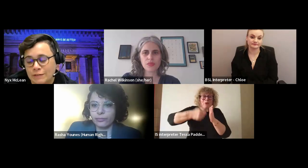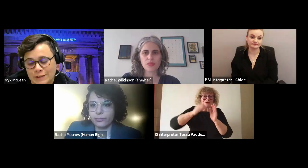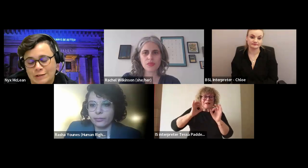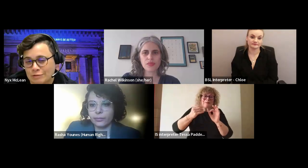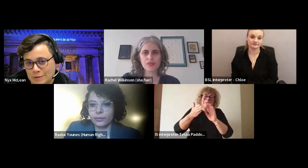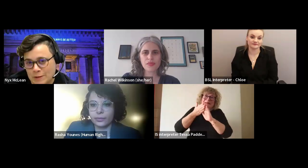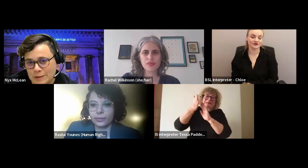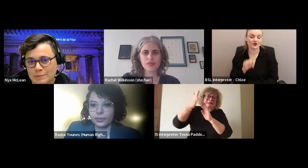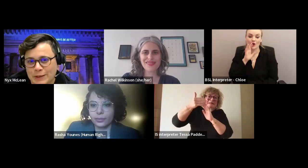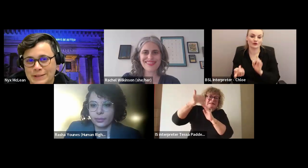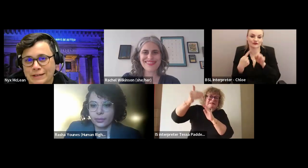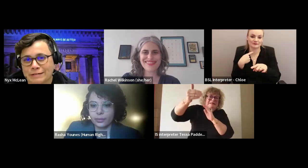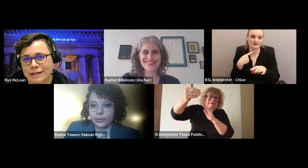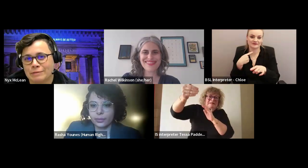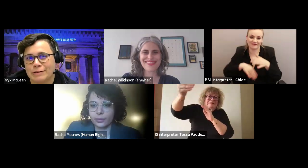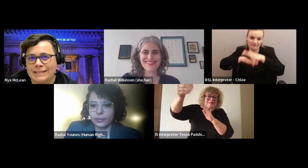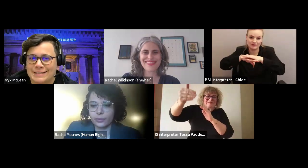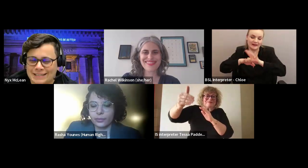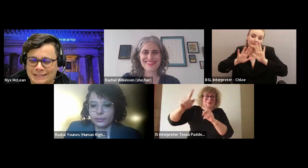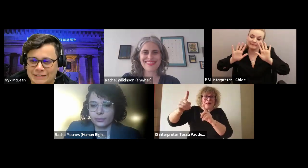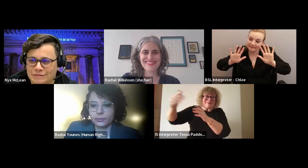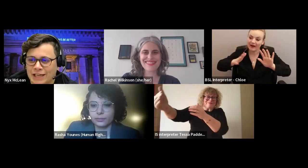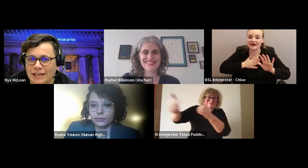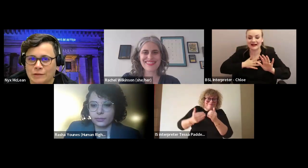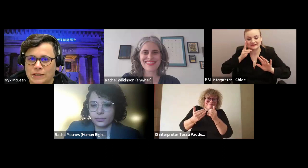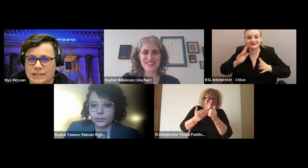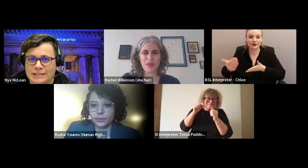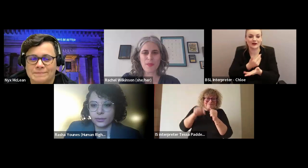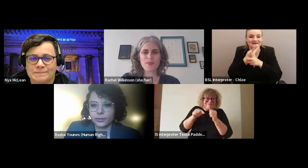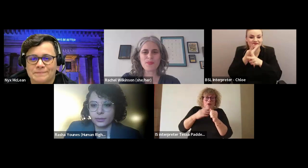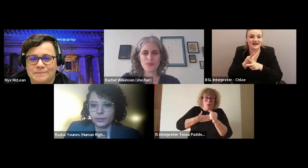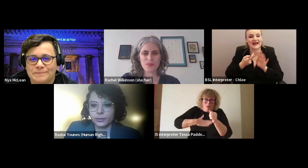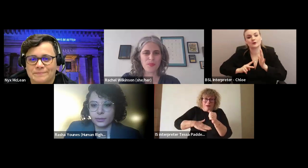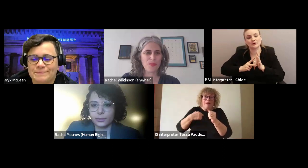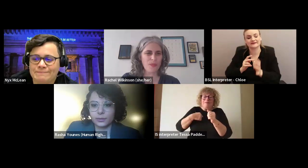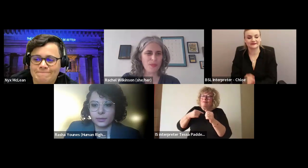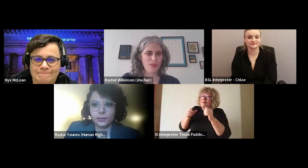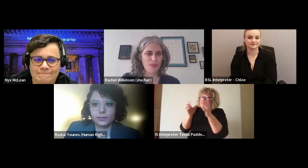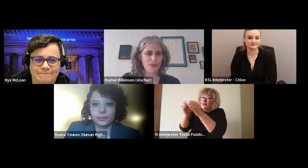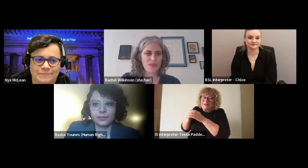I'm not giving a solid response, but I would like to see collective care and organizing.